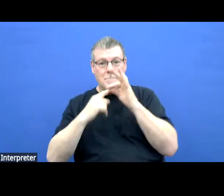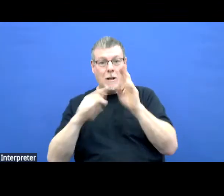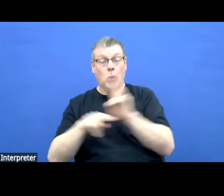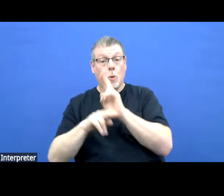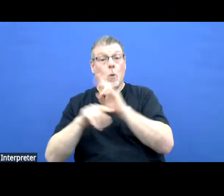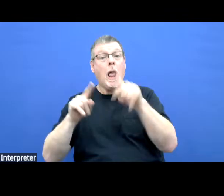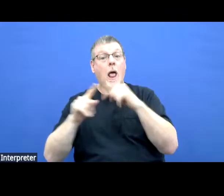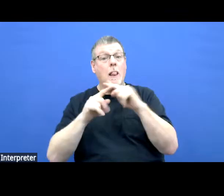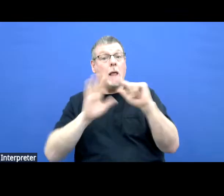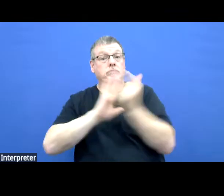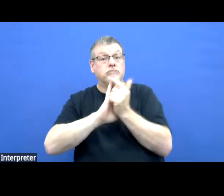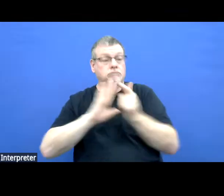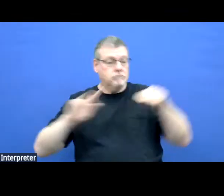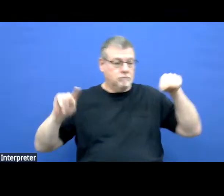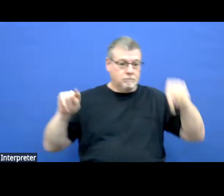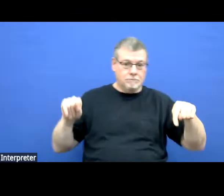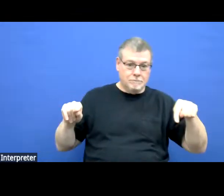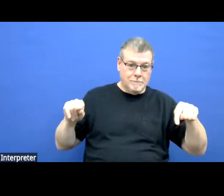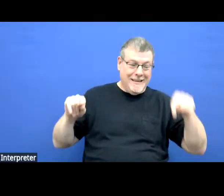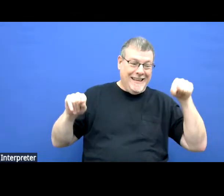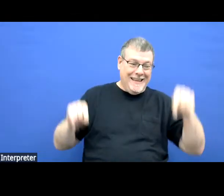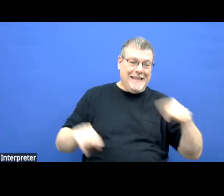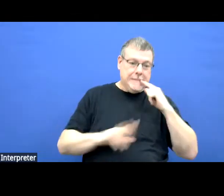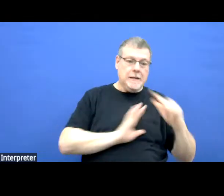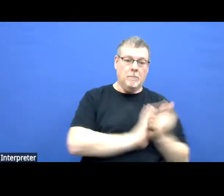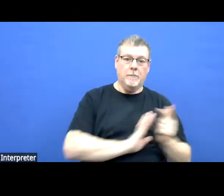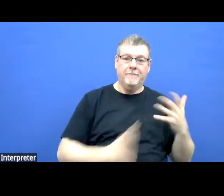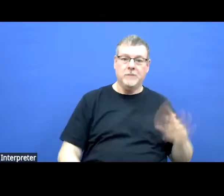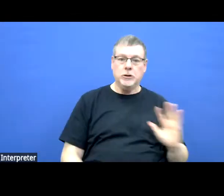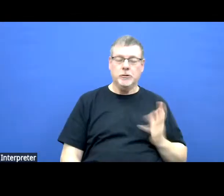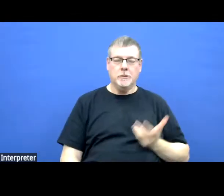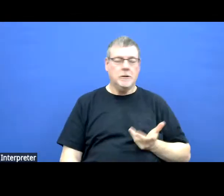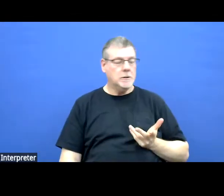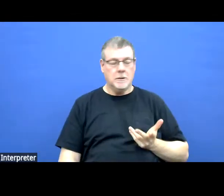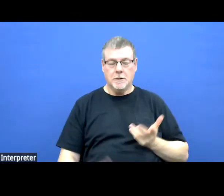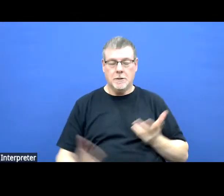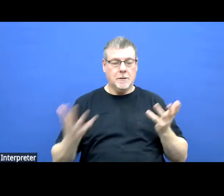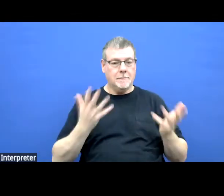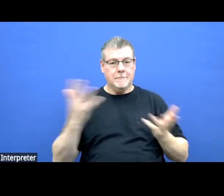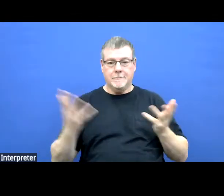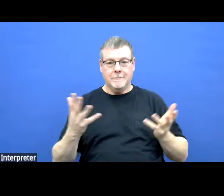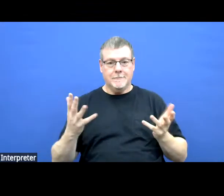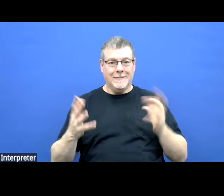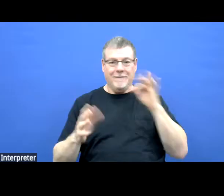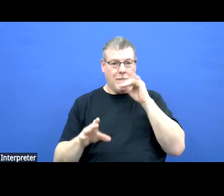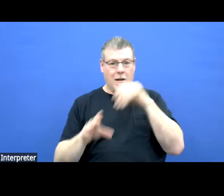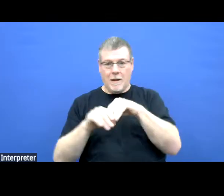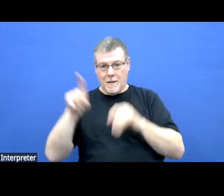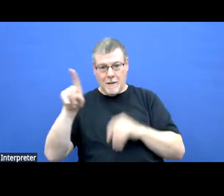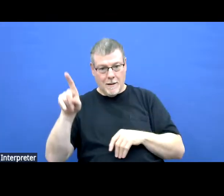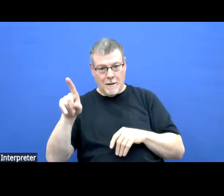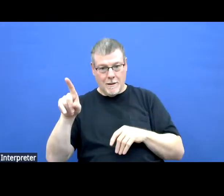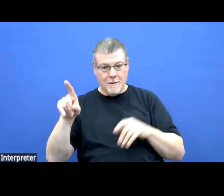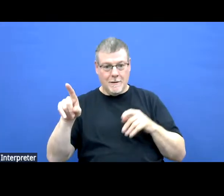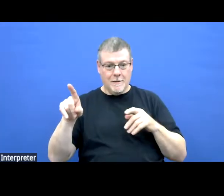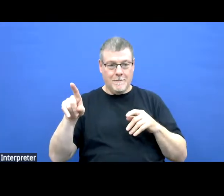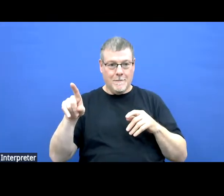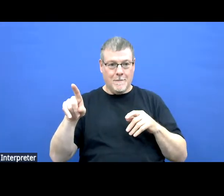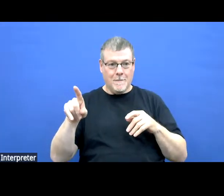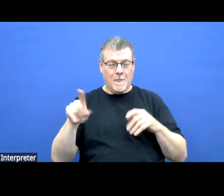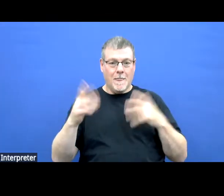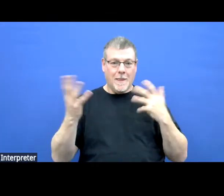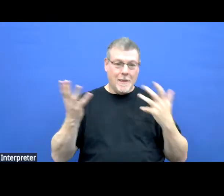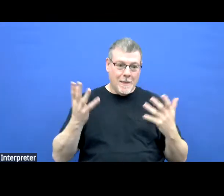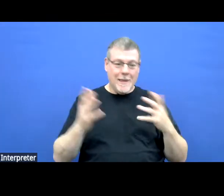unless prohibited by B. B says it's prohibited if it's not listed in A. It's not expressly listed in